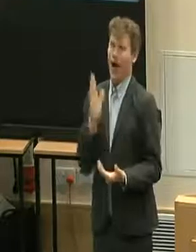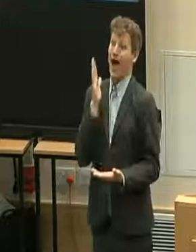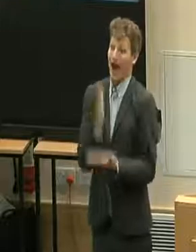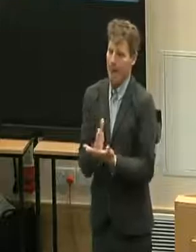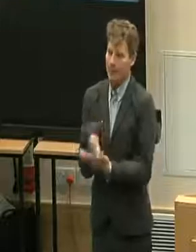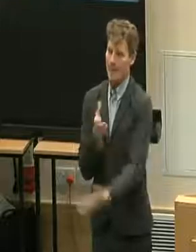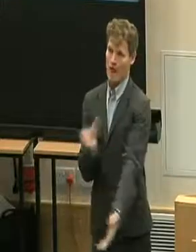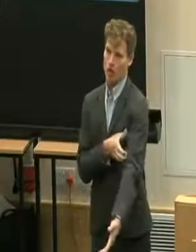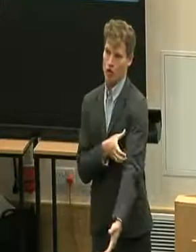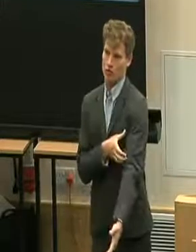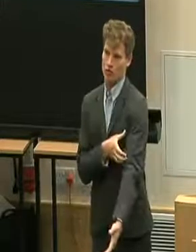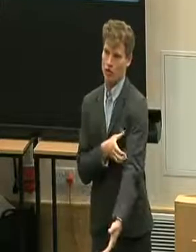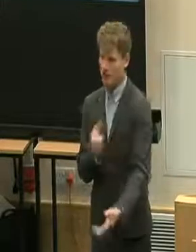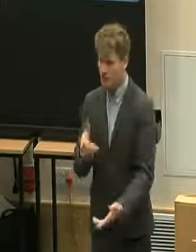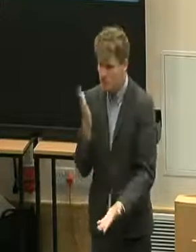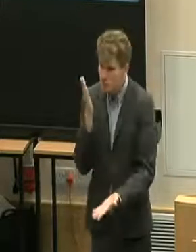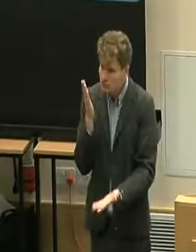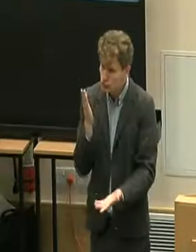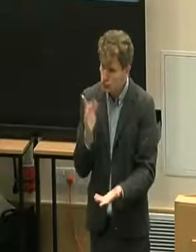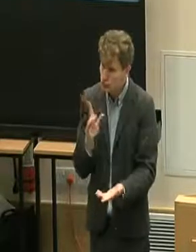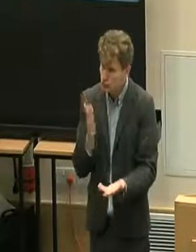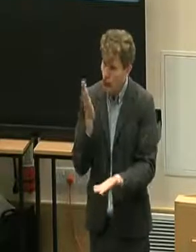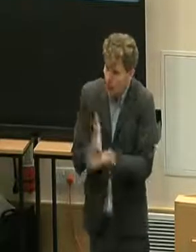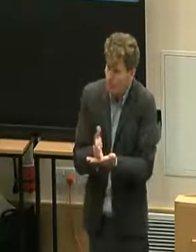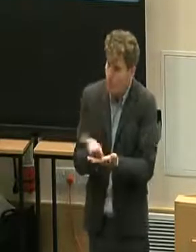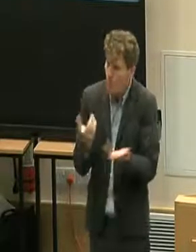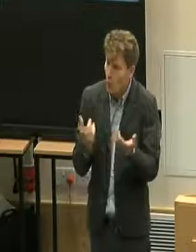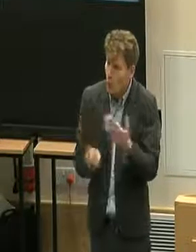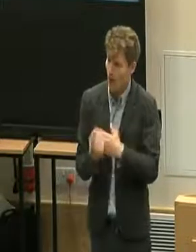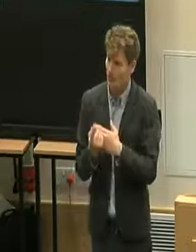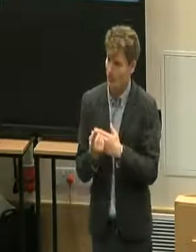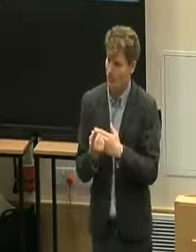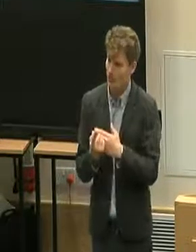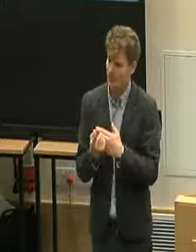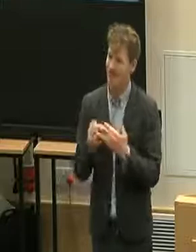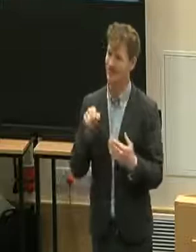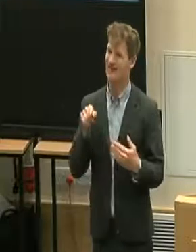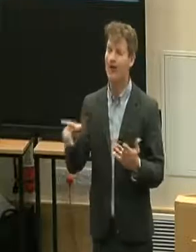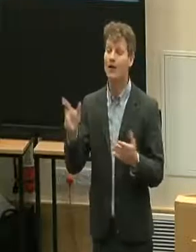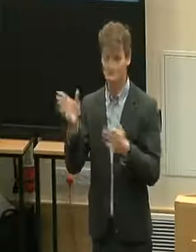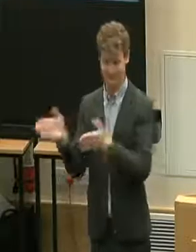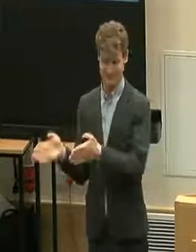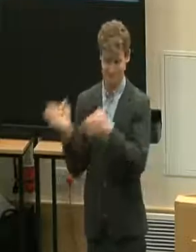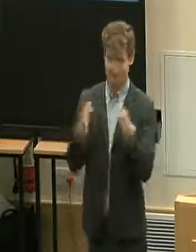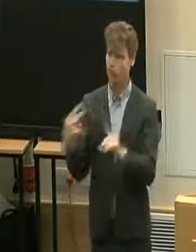realist. An idealist is someone that believes, idealistically,